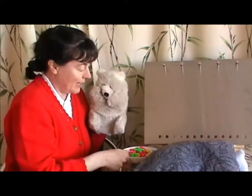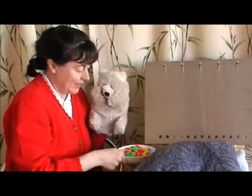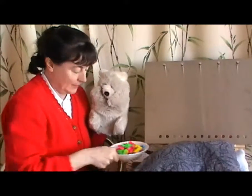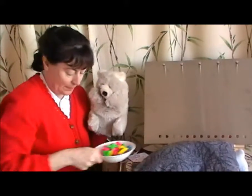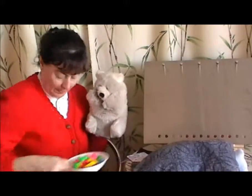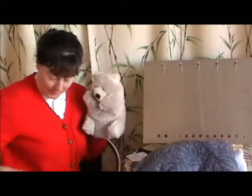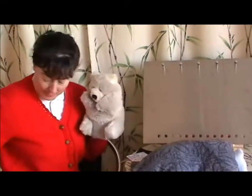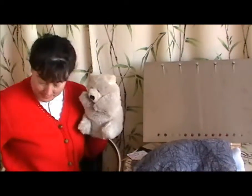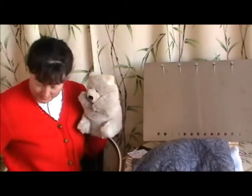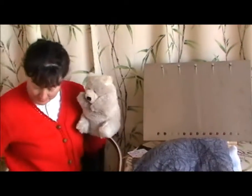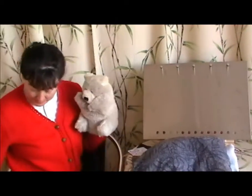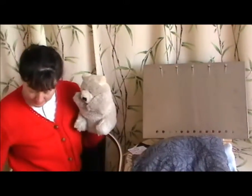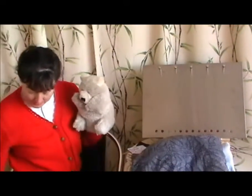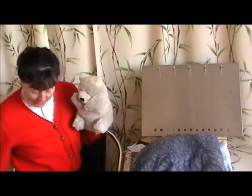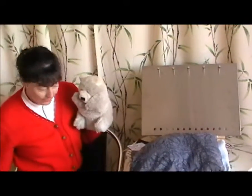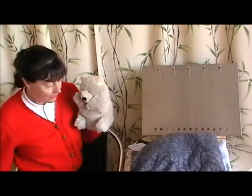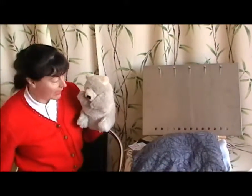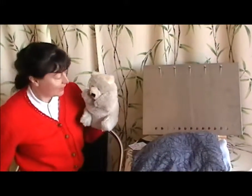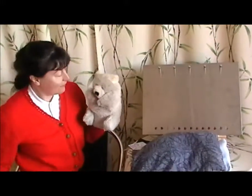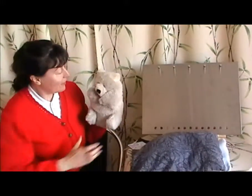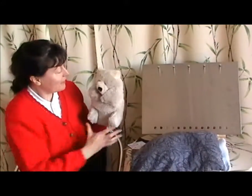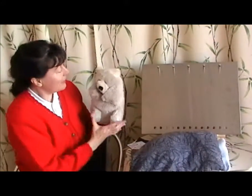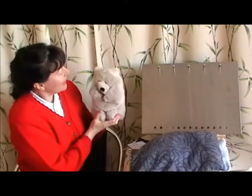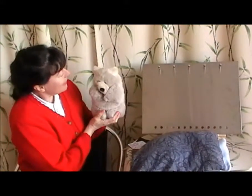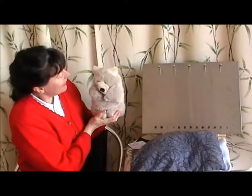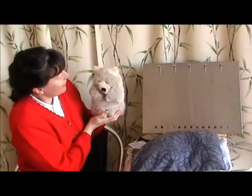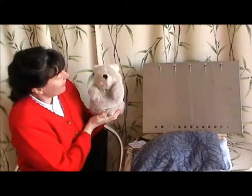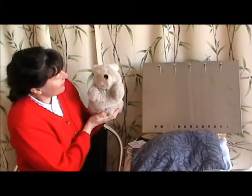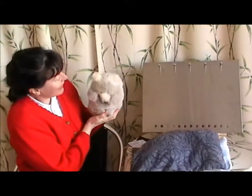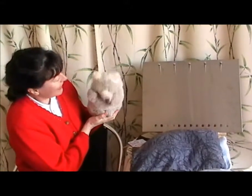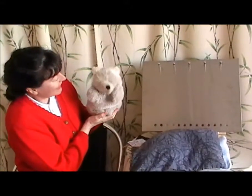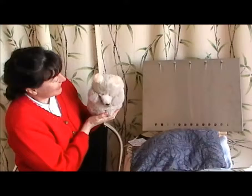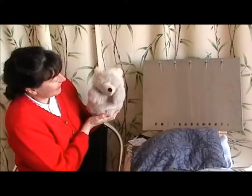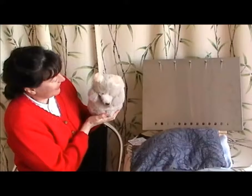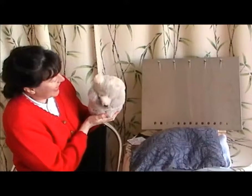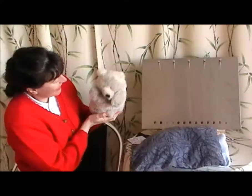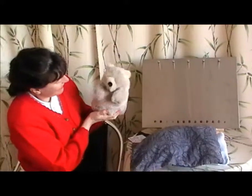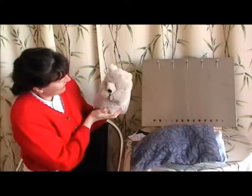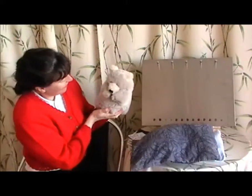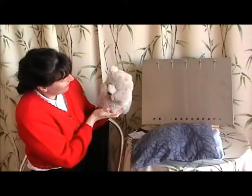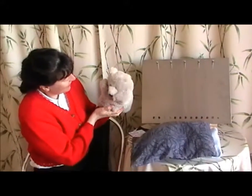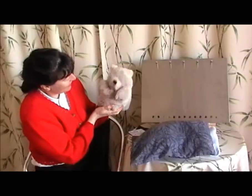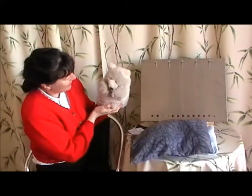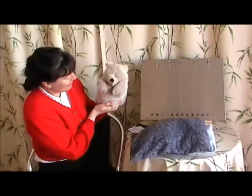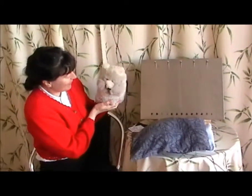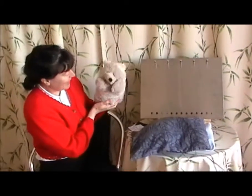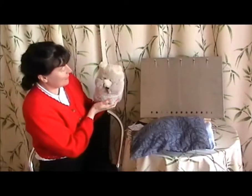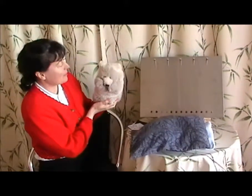Right. Are you ready for today's story? You like a story, don't you, Barney?